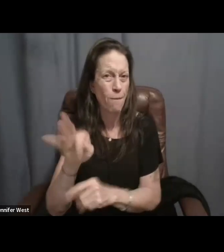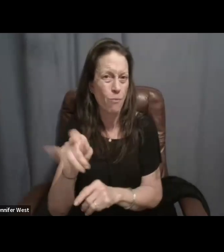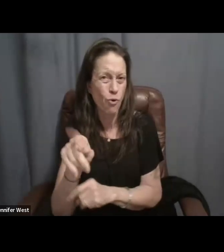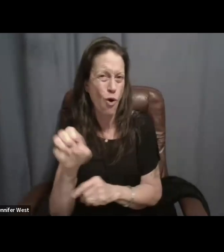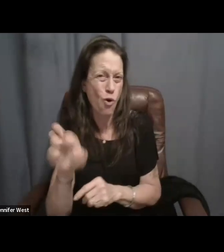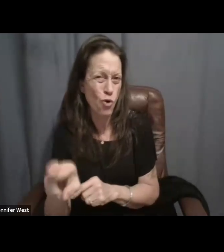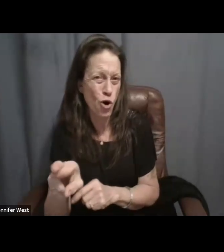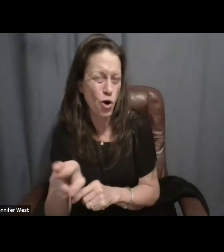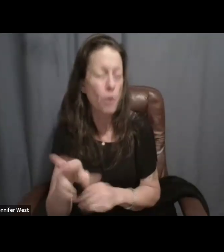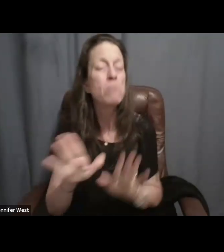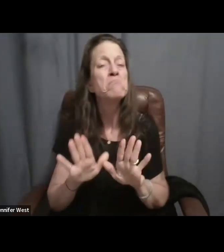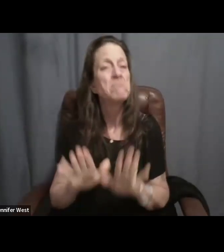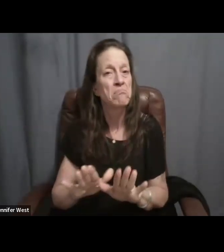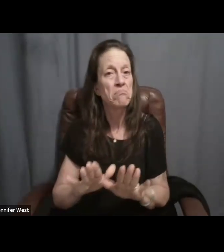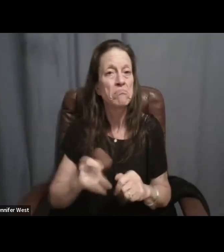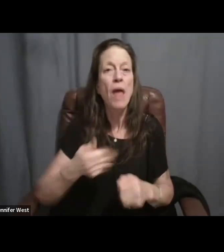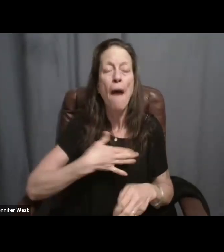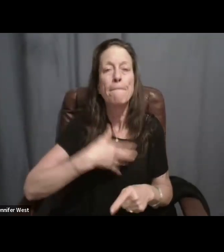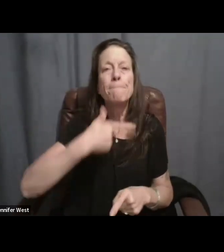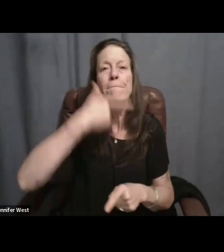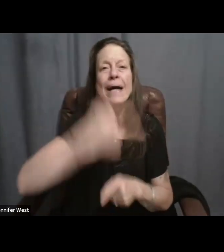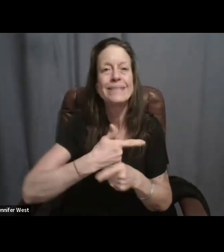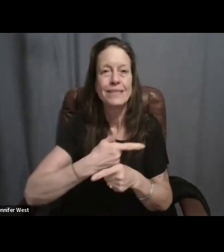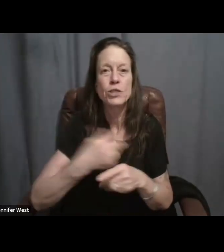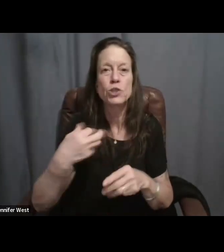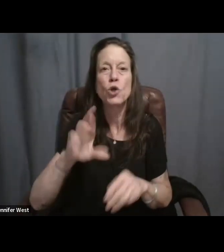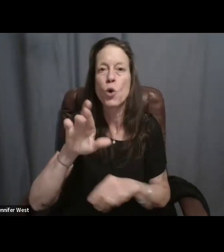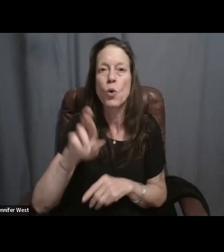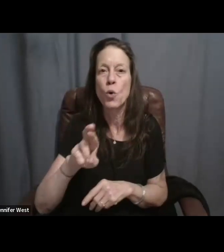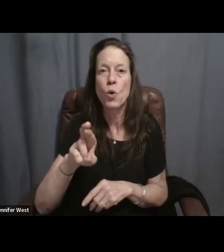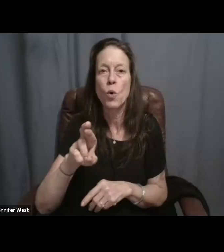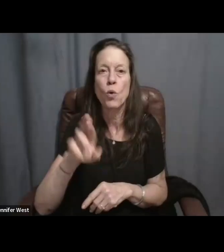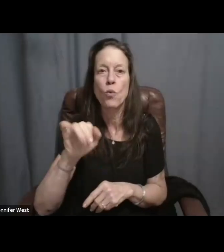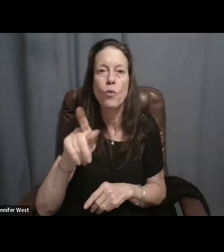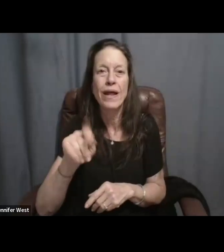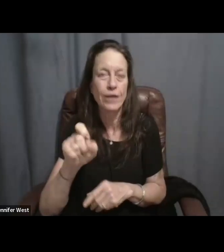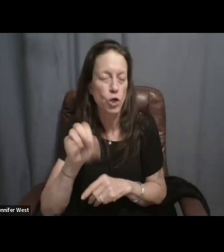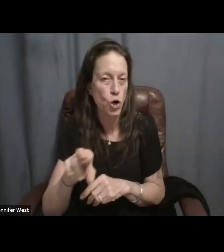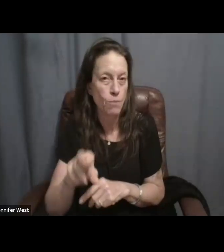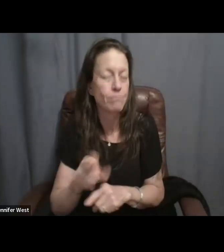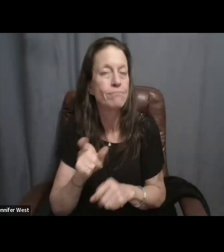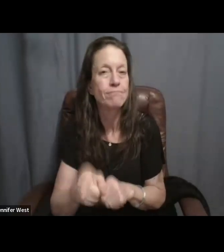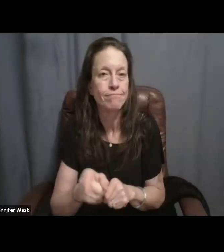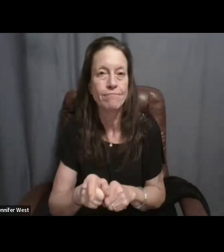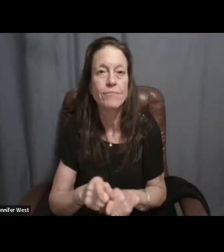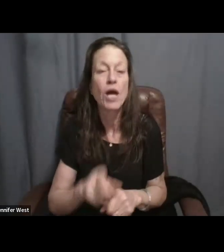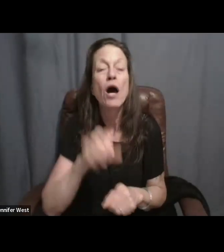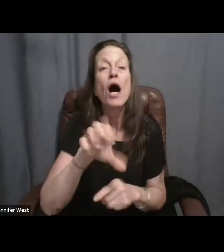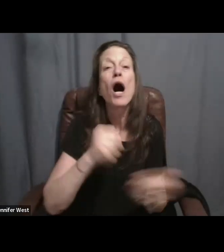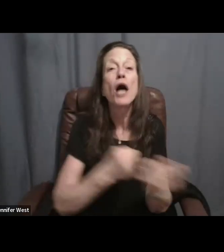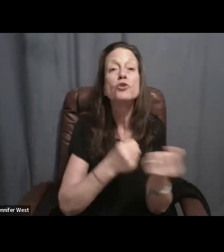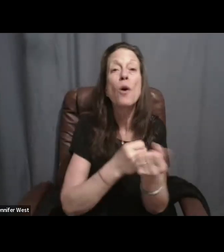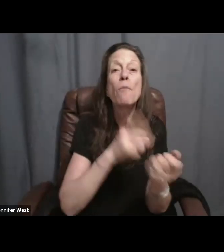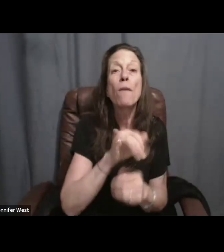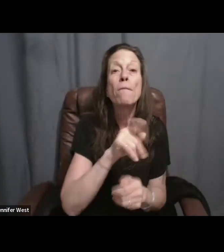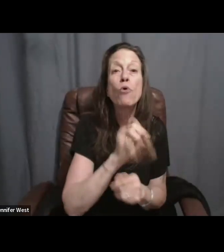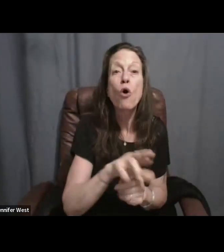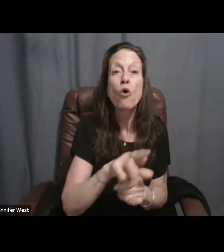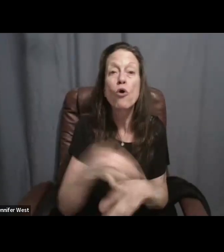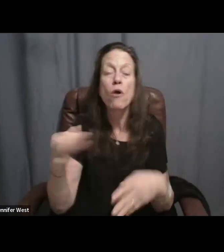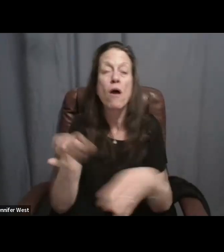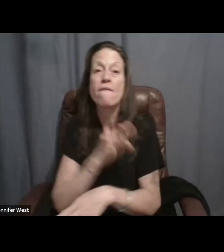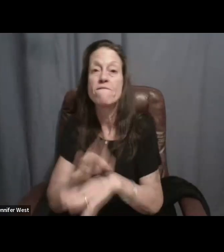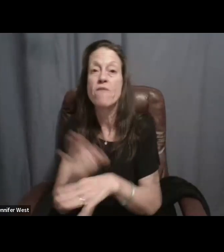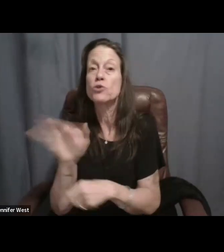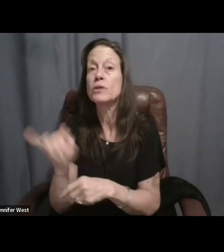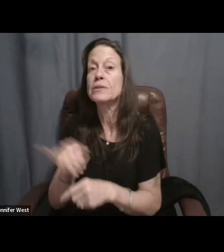and I have a sister who's a real estate agent, so this is where my mind is. The support broker sort of functions the same way that you would hire a real